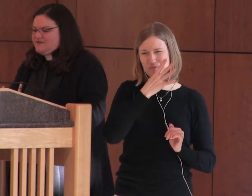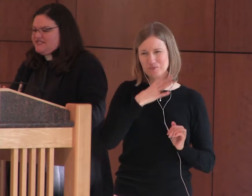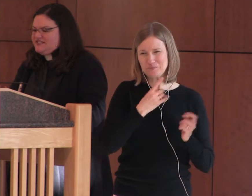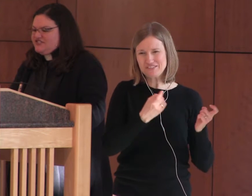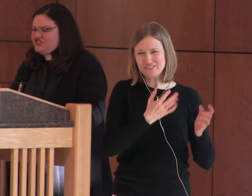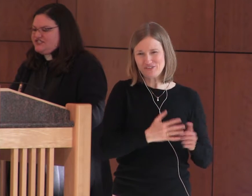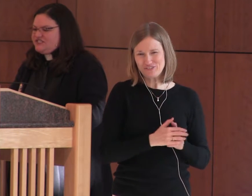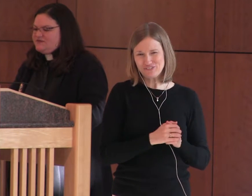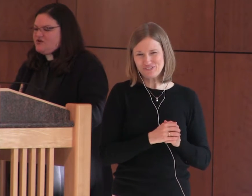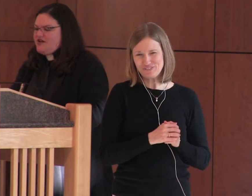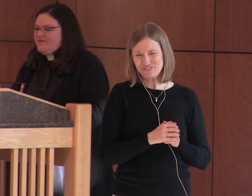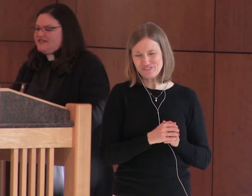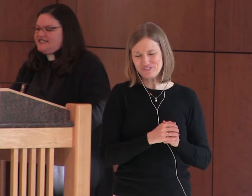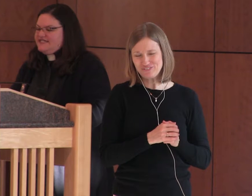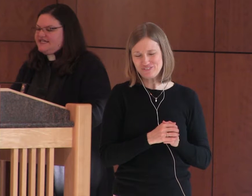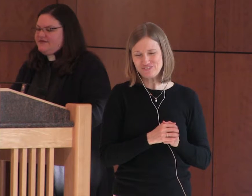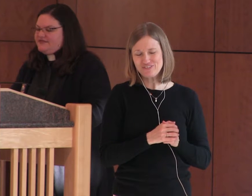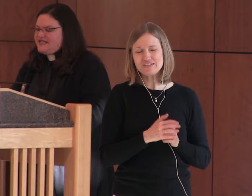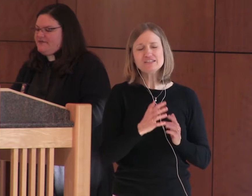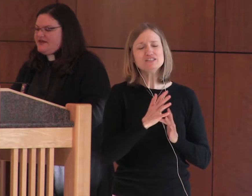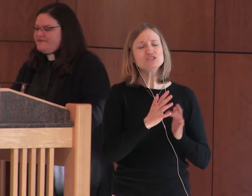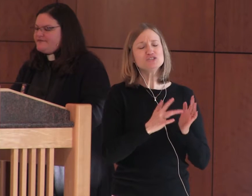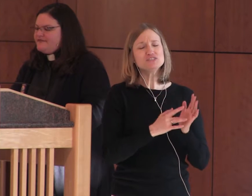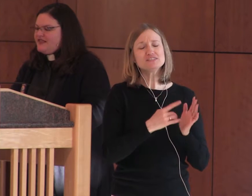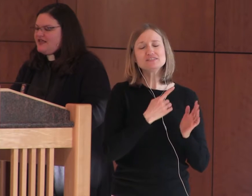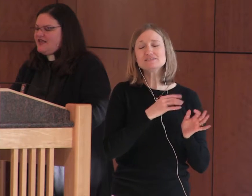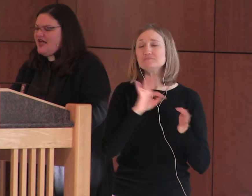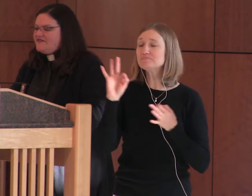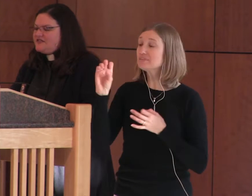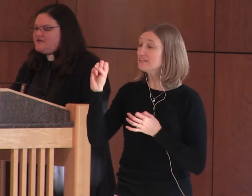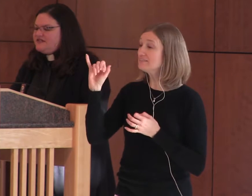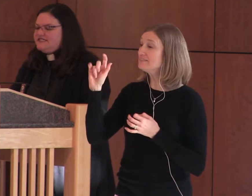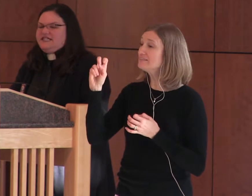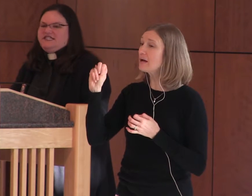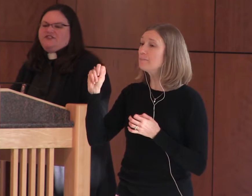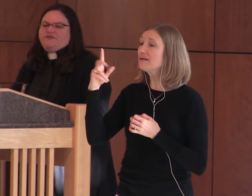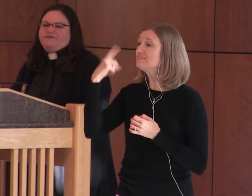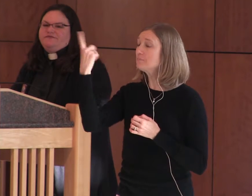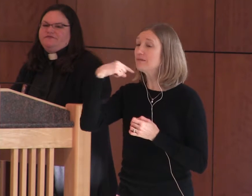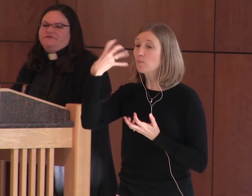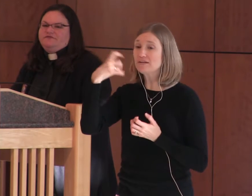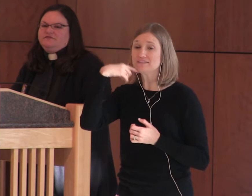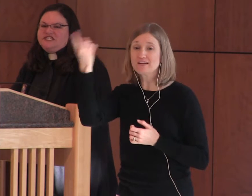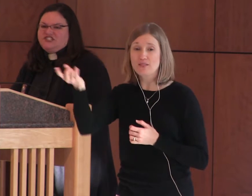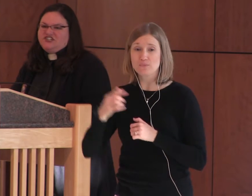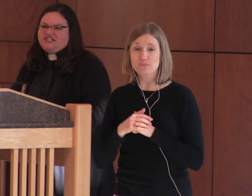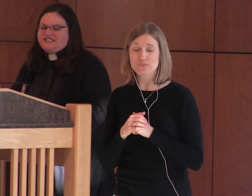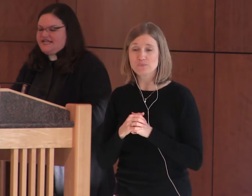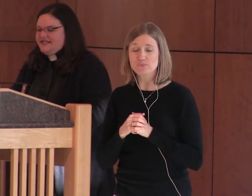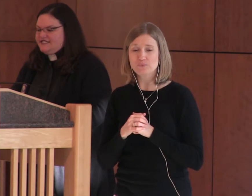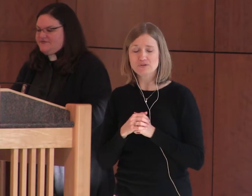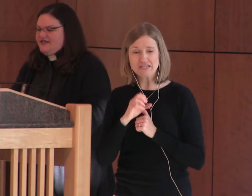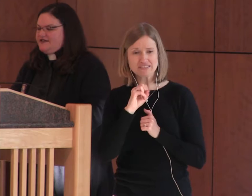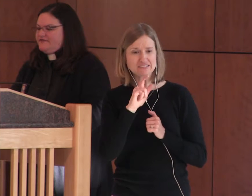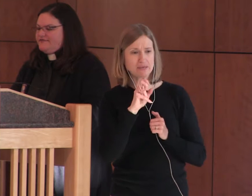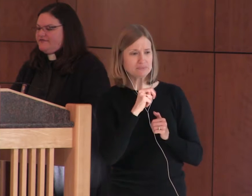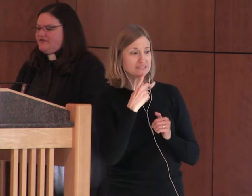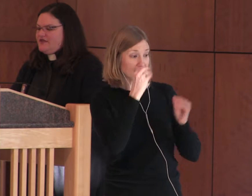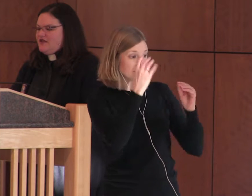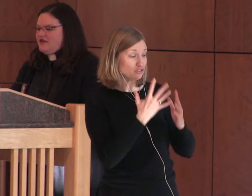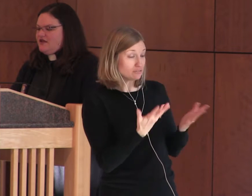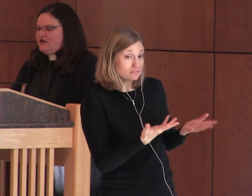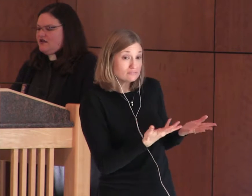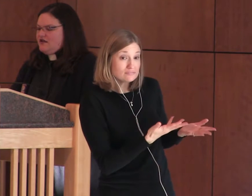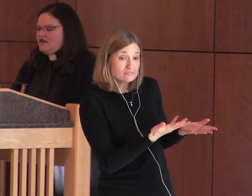the gospel says that Jesus spoke up and said to him, "Simon, I have something to say to you." "Teacher," he said, "speak."